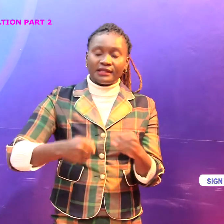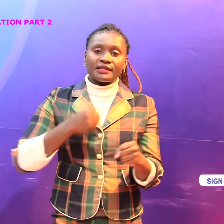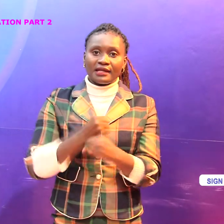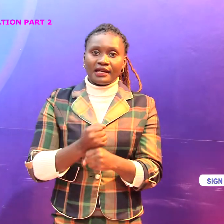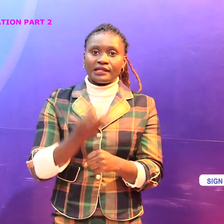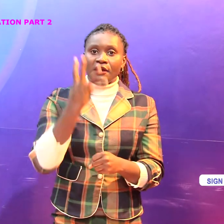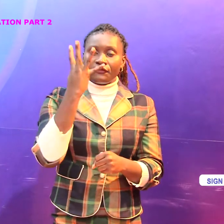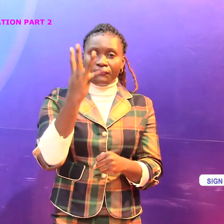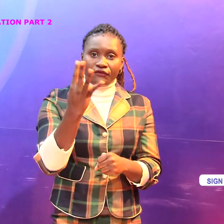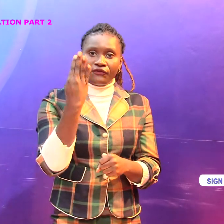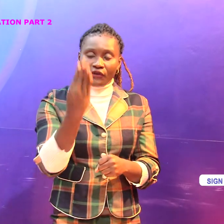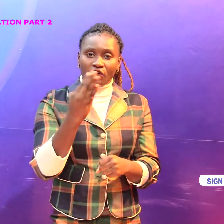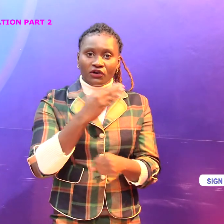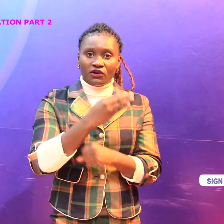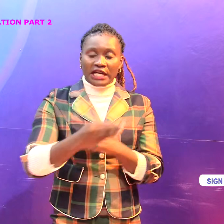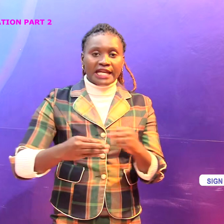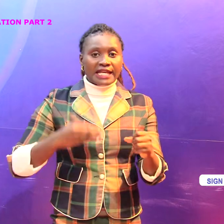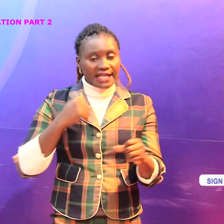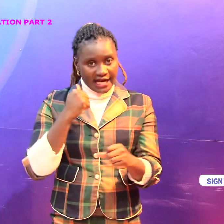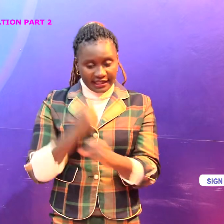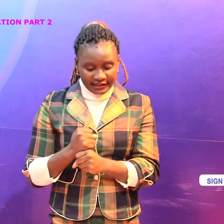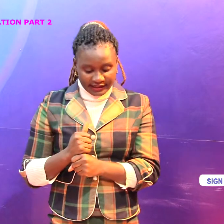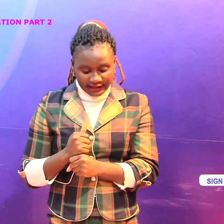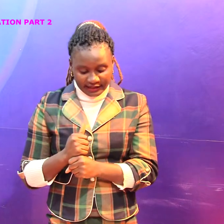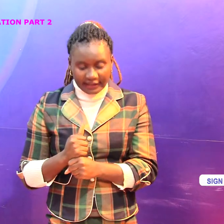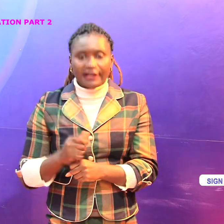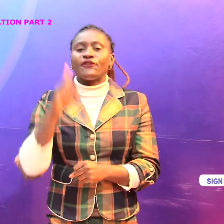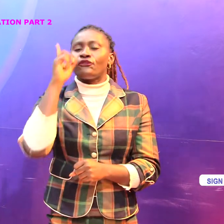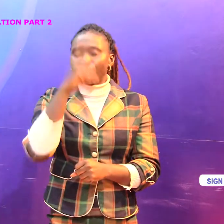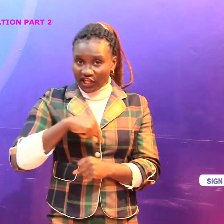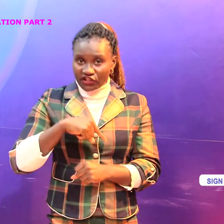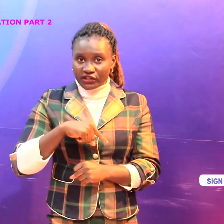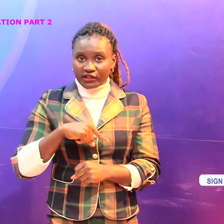is years. 4 years finish.